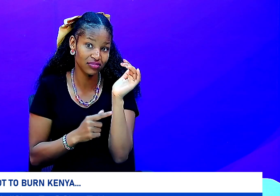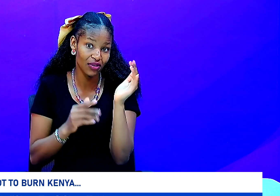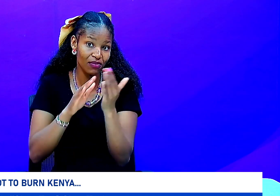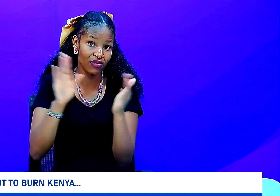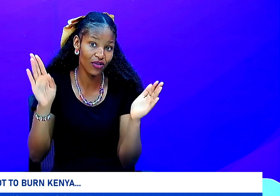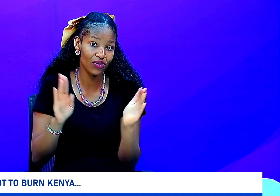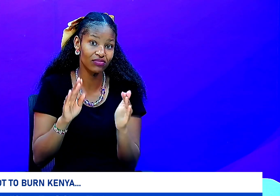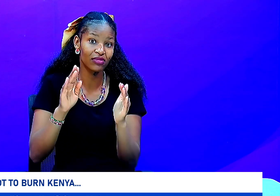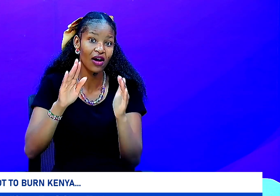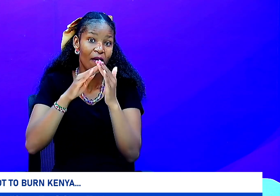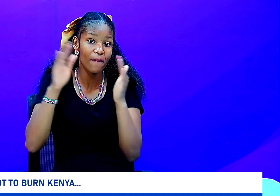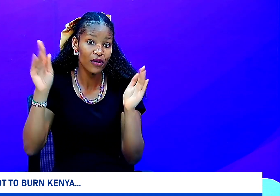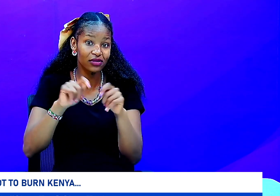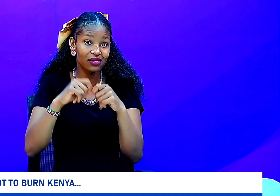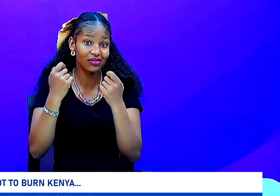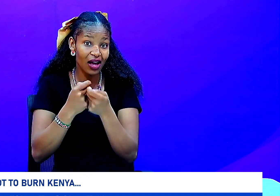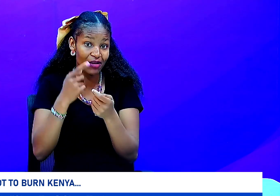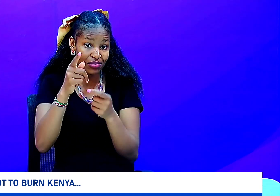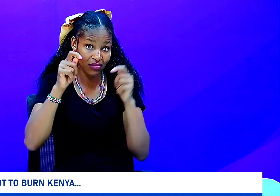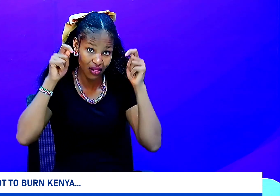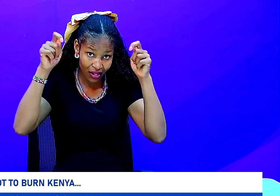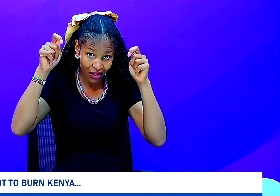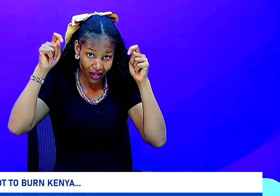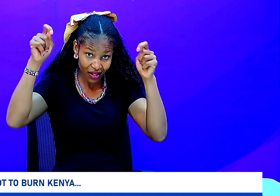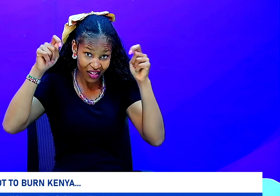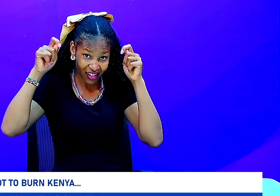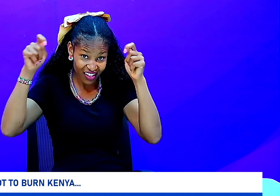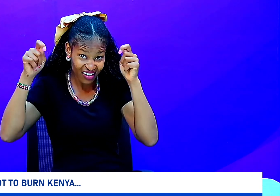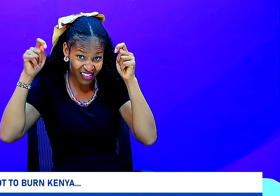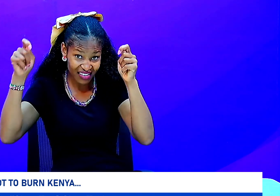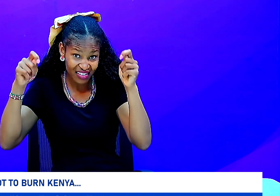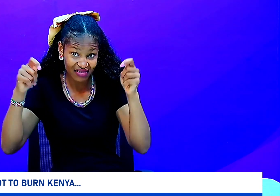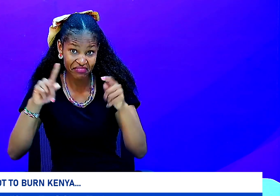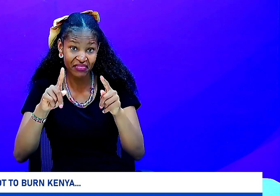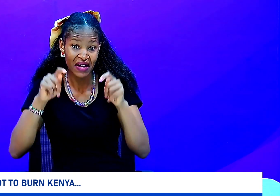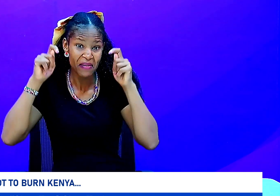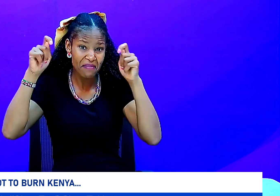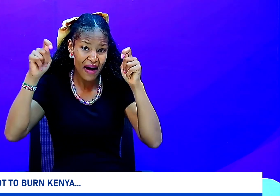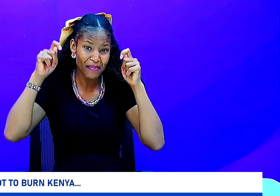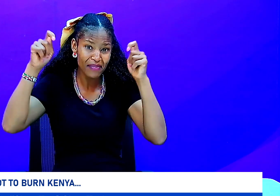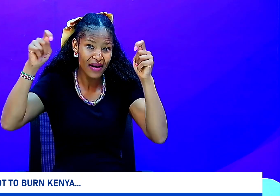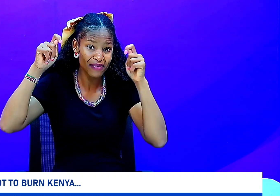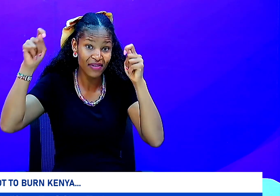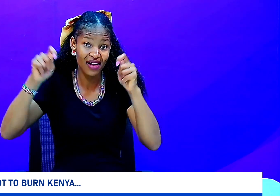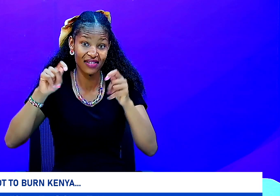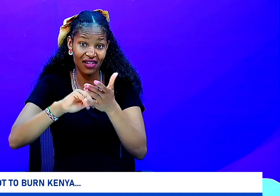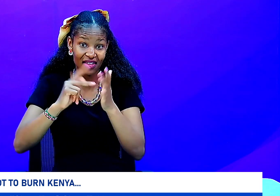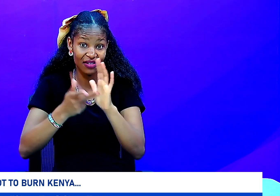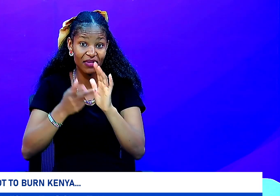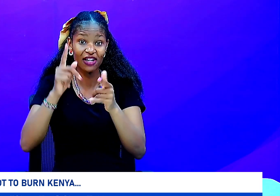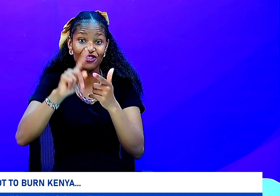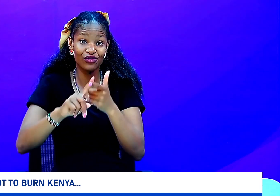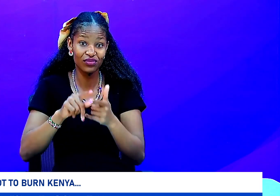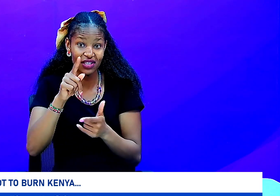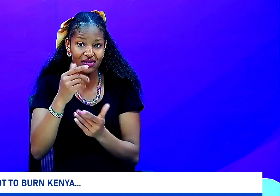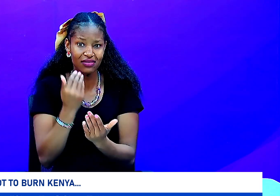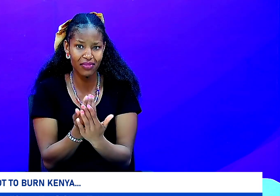further termed the protests as calculated demonstrations that were meant